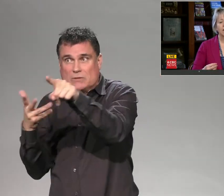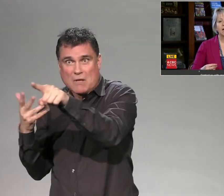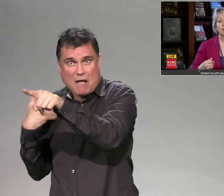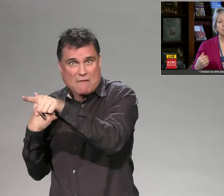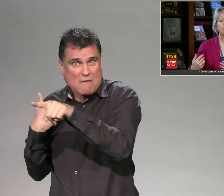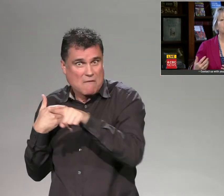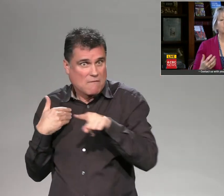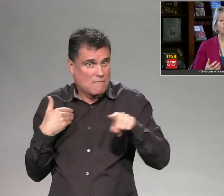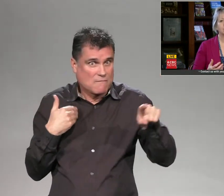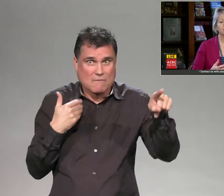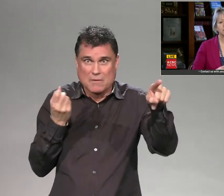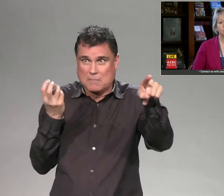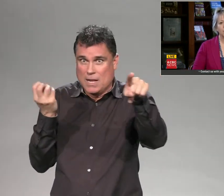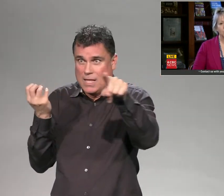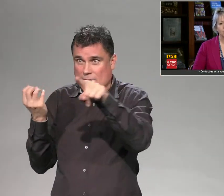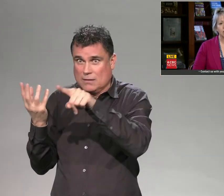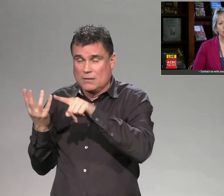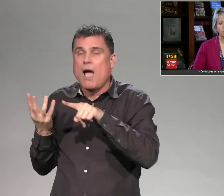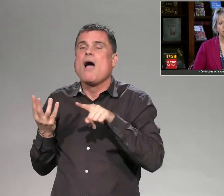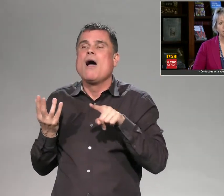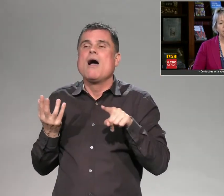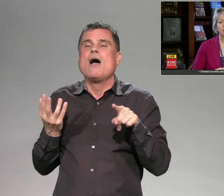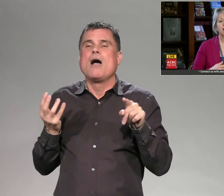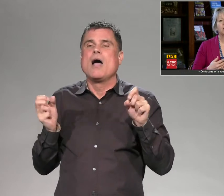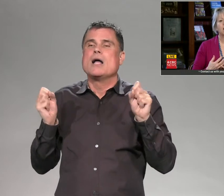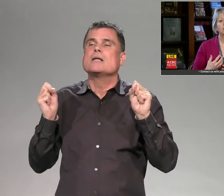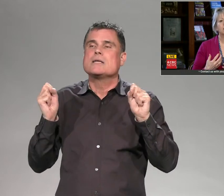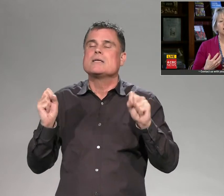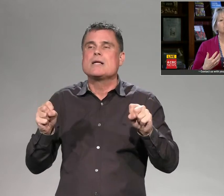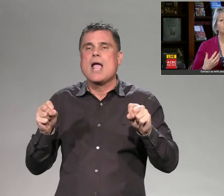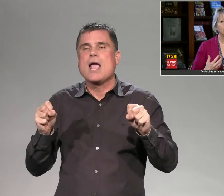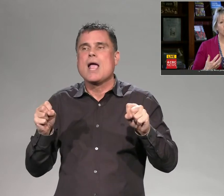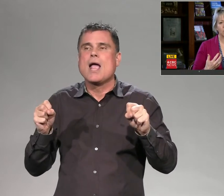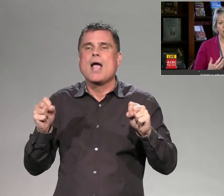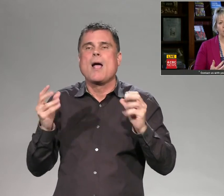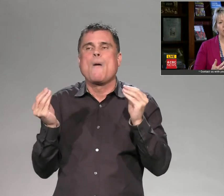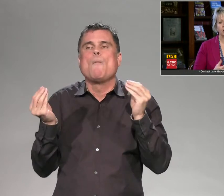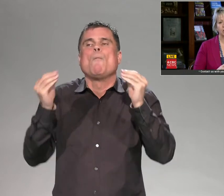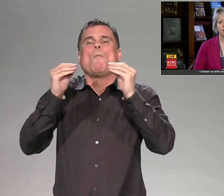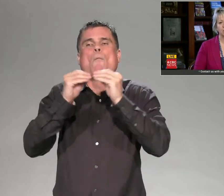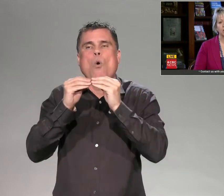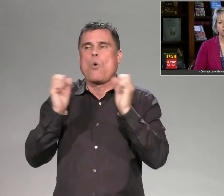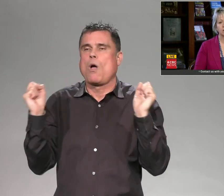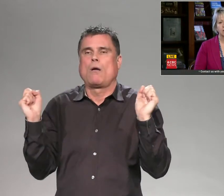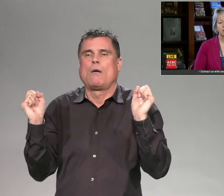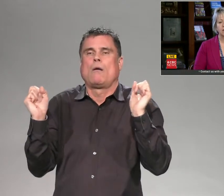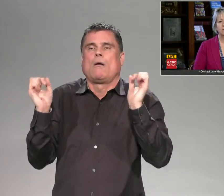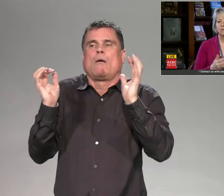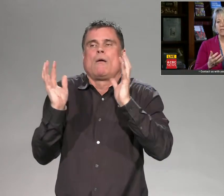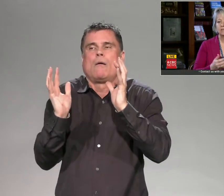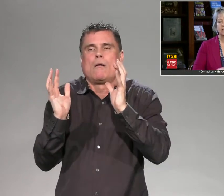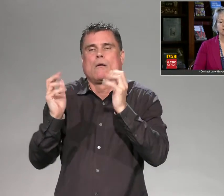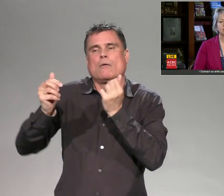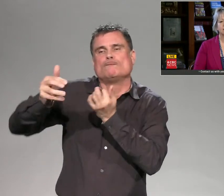protected, then we'll be able to spend more time with them and know that we're not putting them at risk. And we've seen just